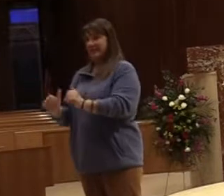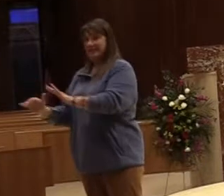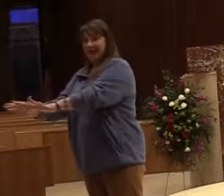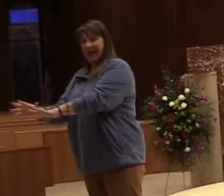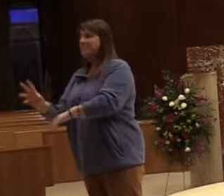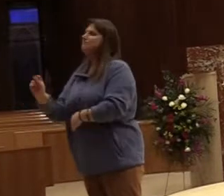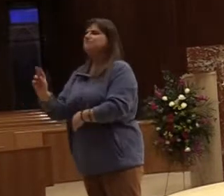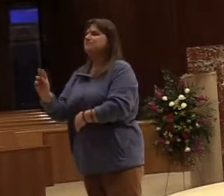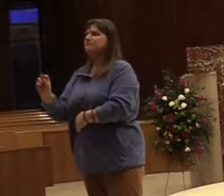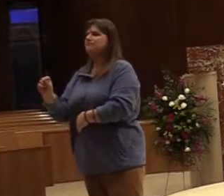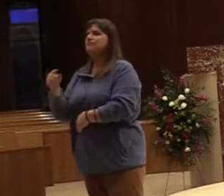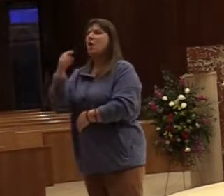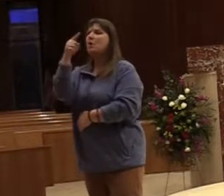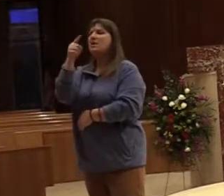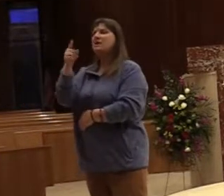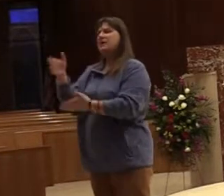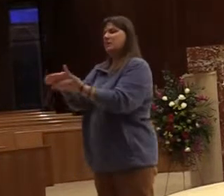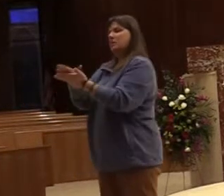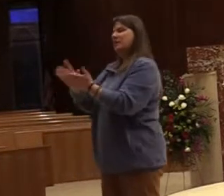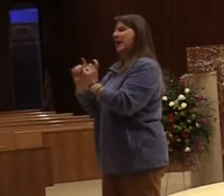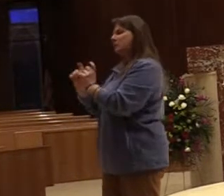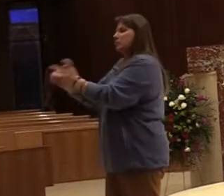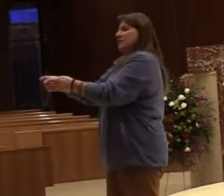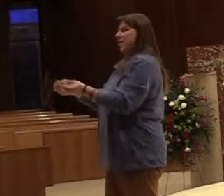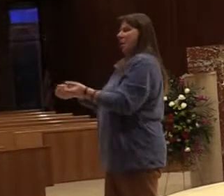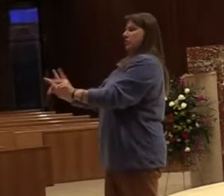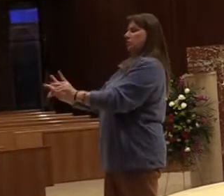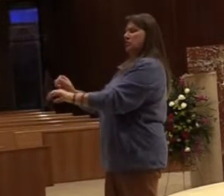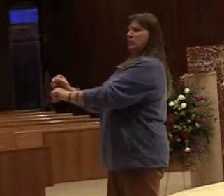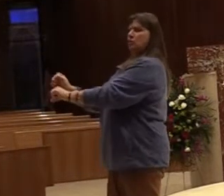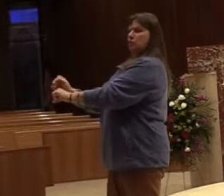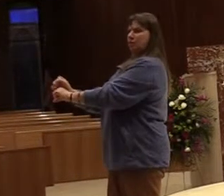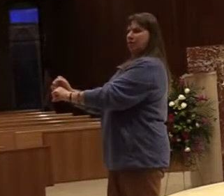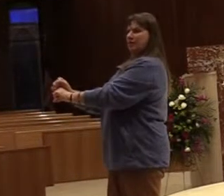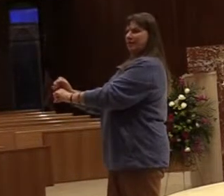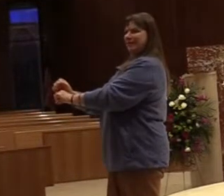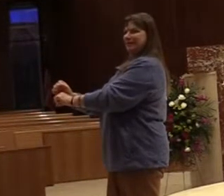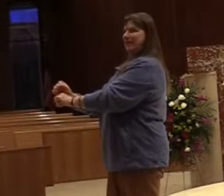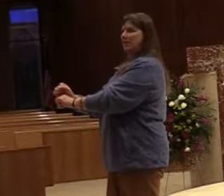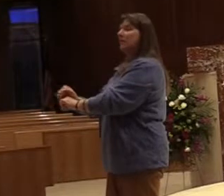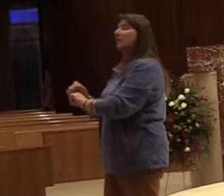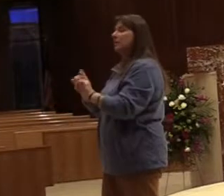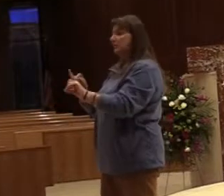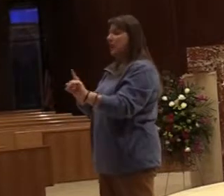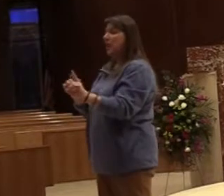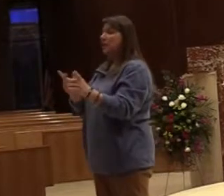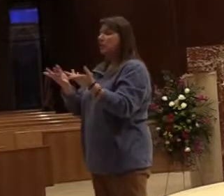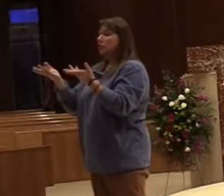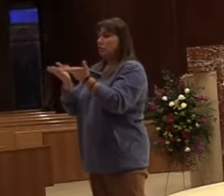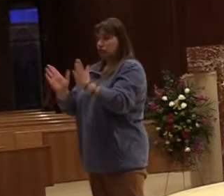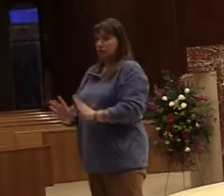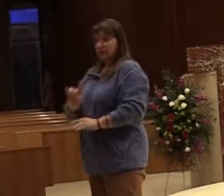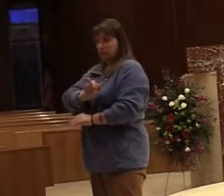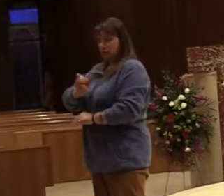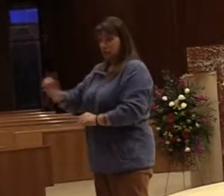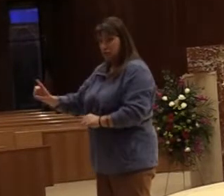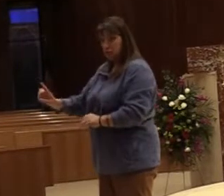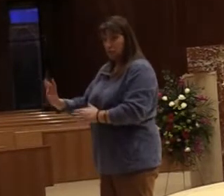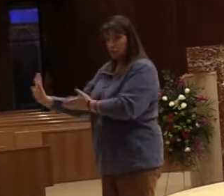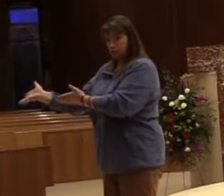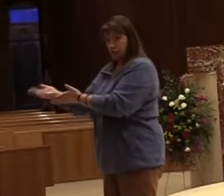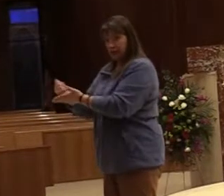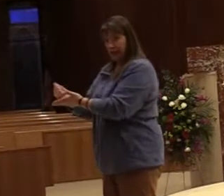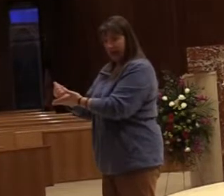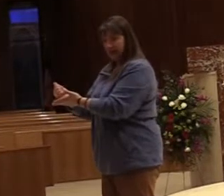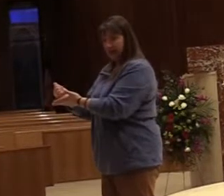work because the owner was generous to them. Now, when the servants are beaten, the